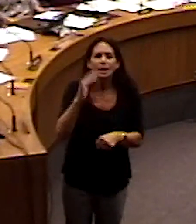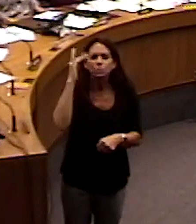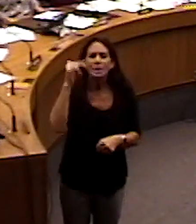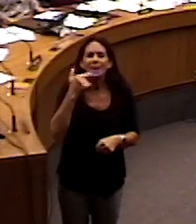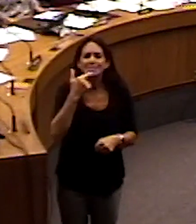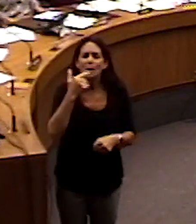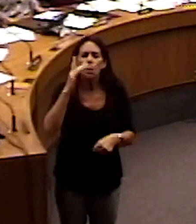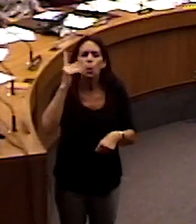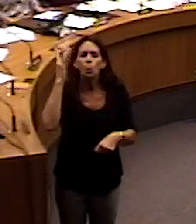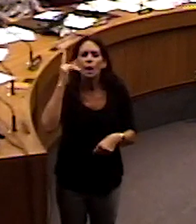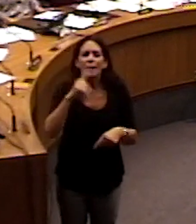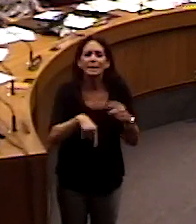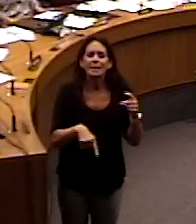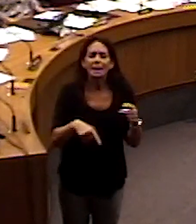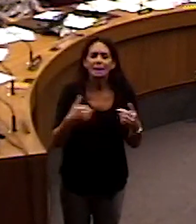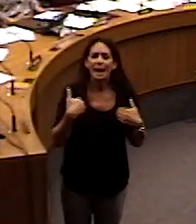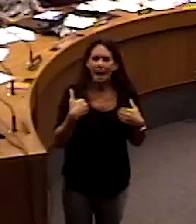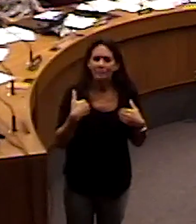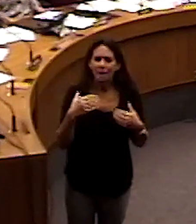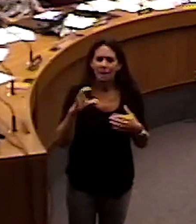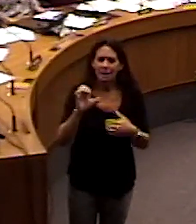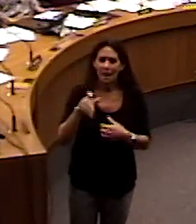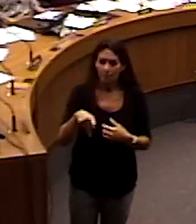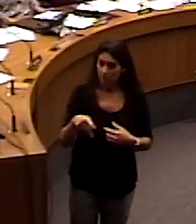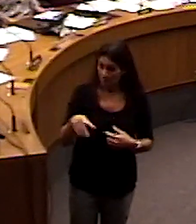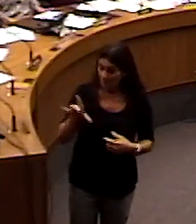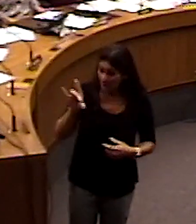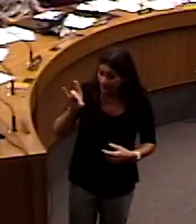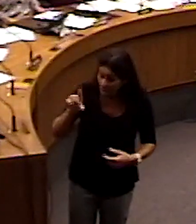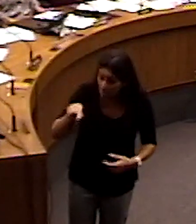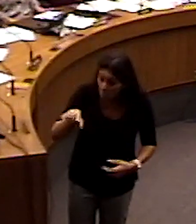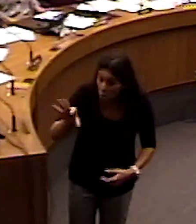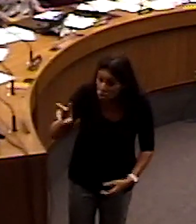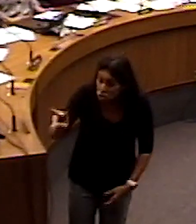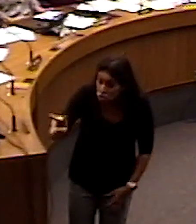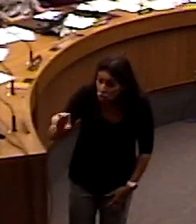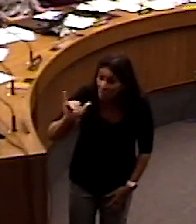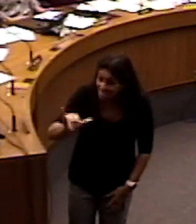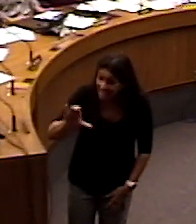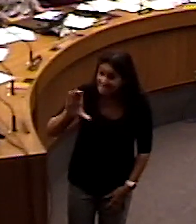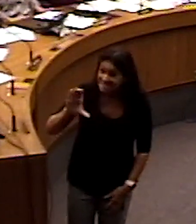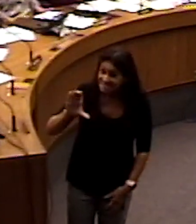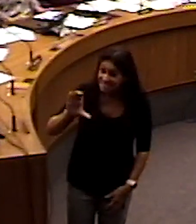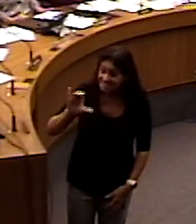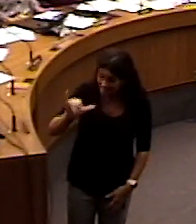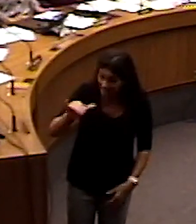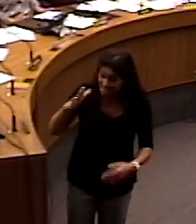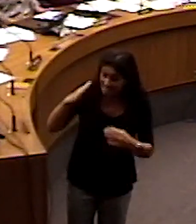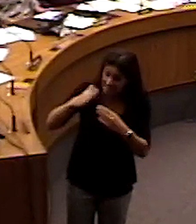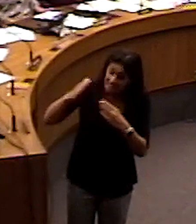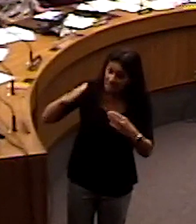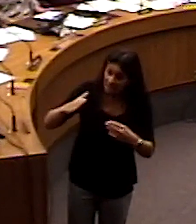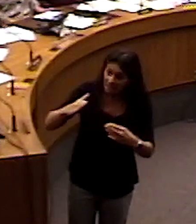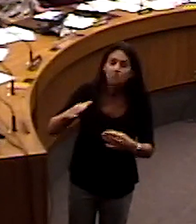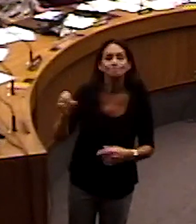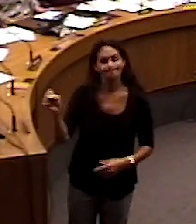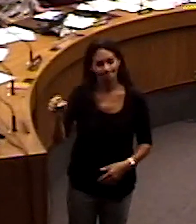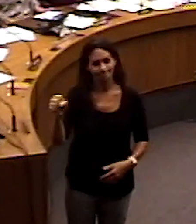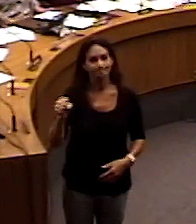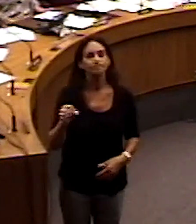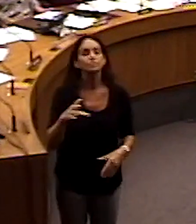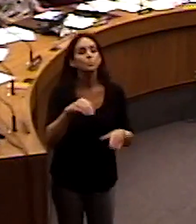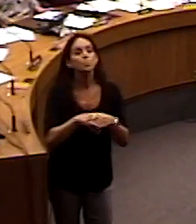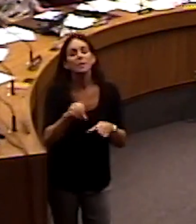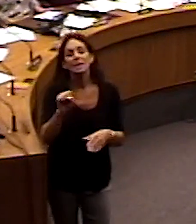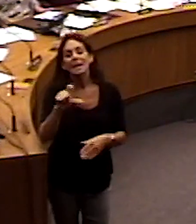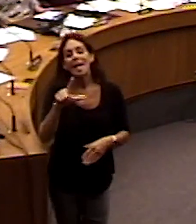as well? That's what CPI was this year. Mm-hmm. Was 8.2. Yes. Yeah. That's why this year was really bad. But what bad. About, like, the, okay, in Elmer, they have a